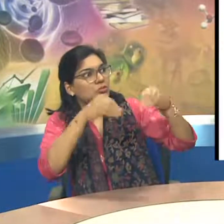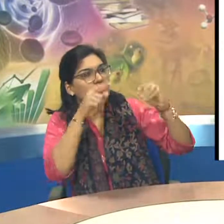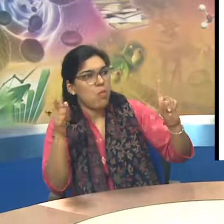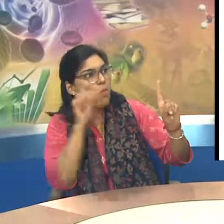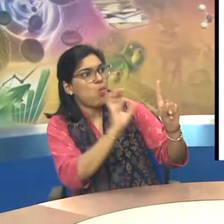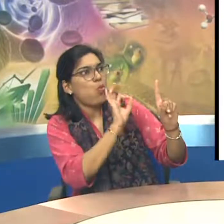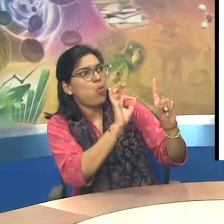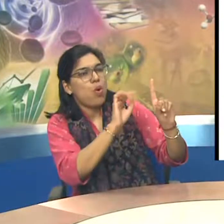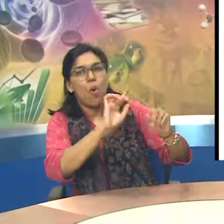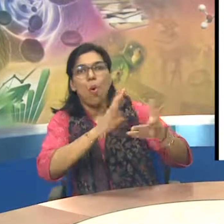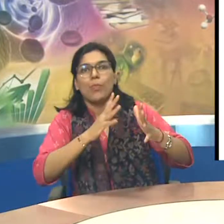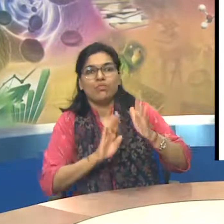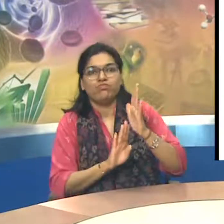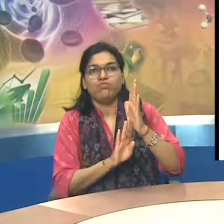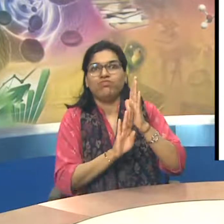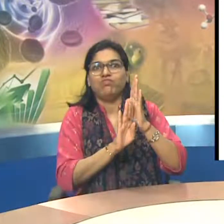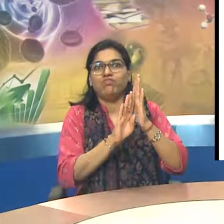made by